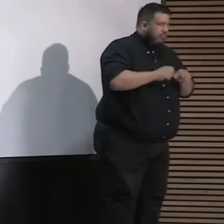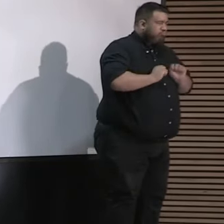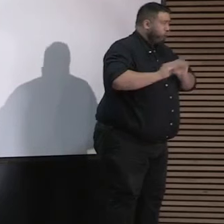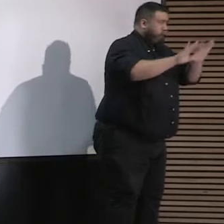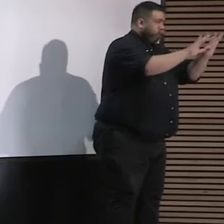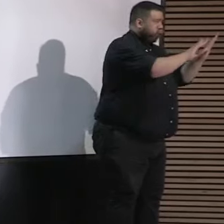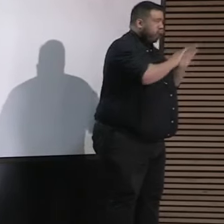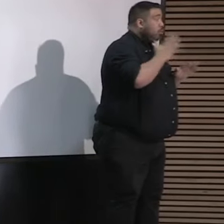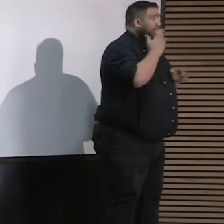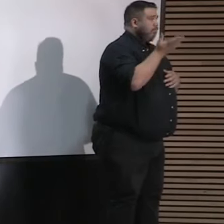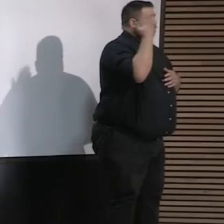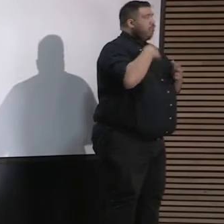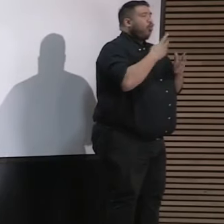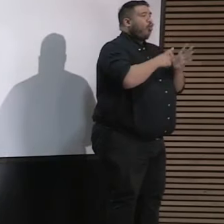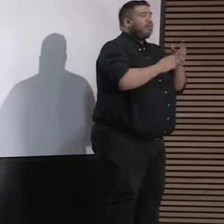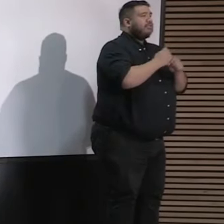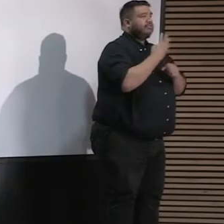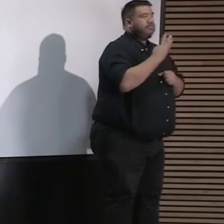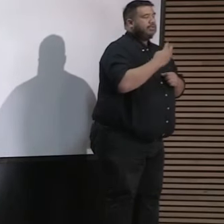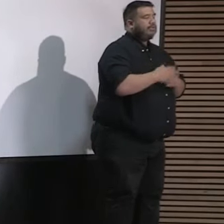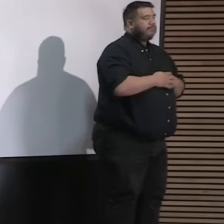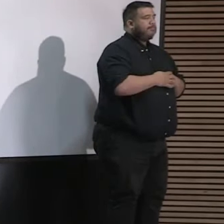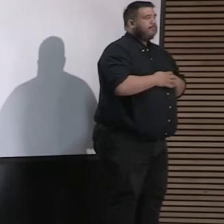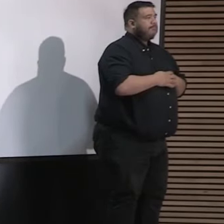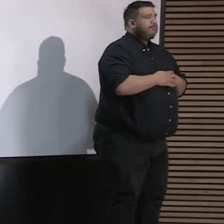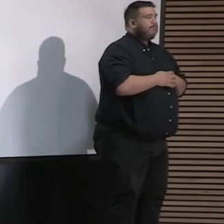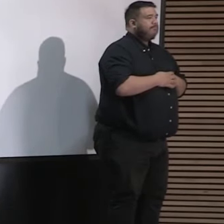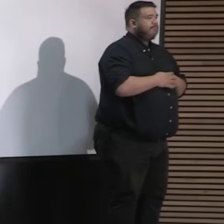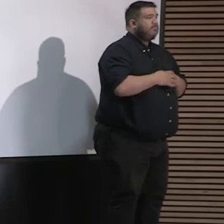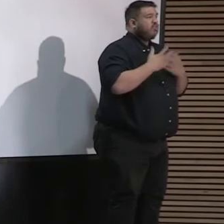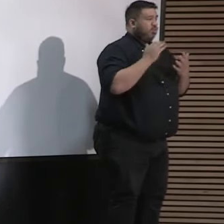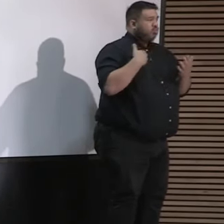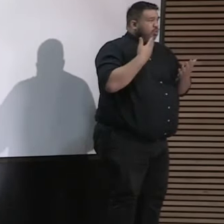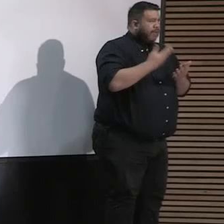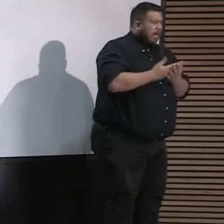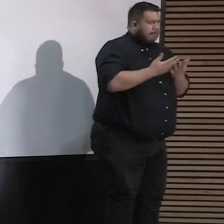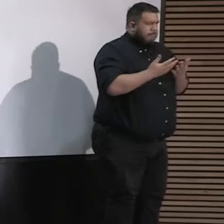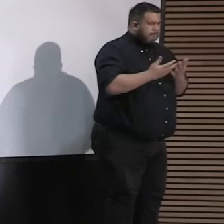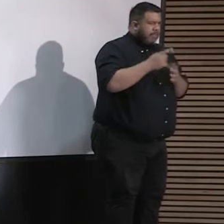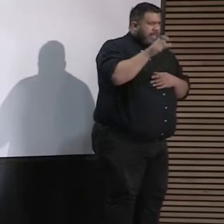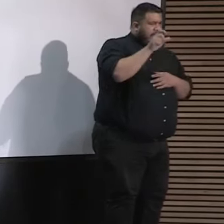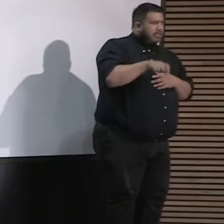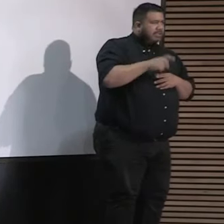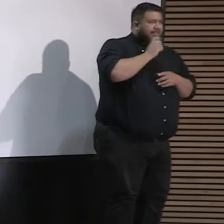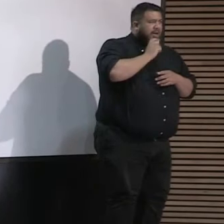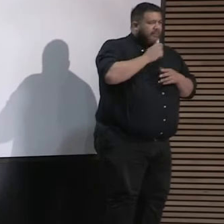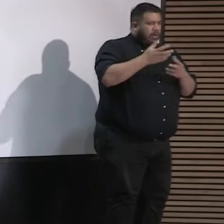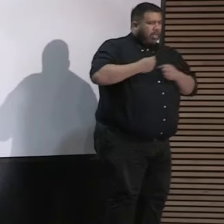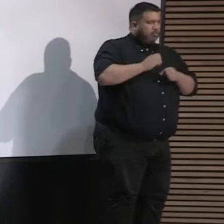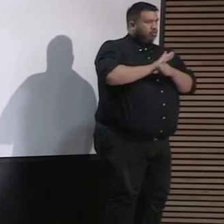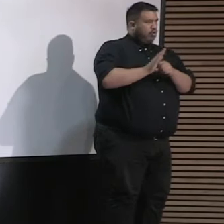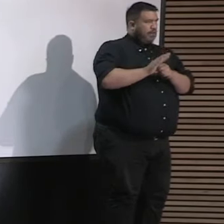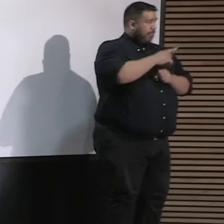14th of August. To date, there is no obvious evidence of person-to-person contact between the worker and